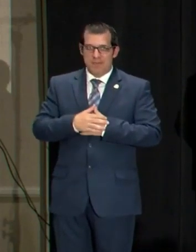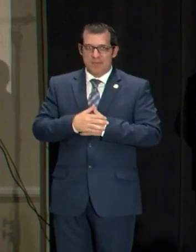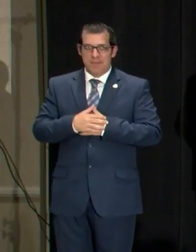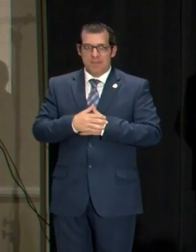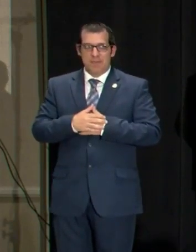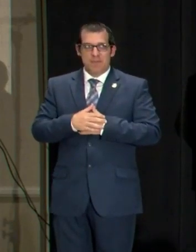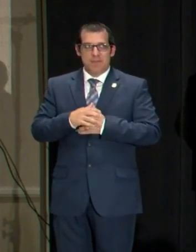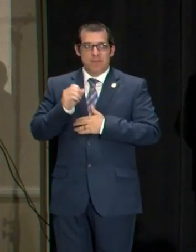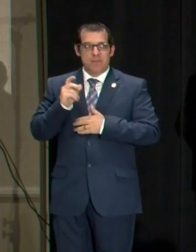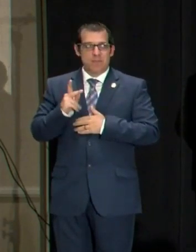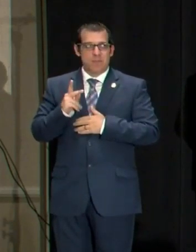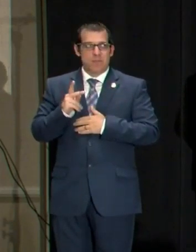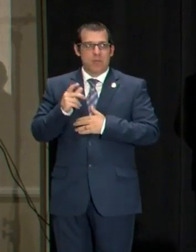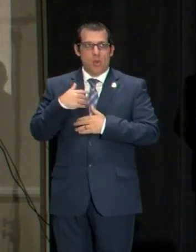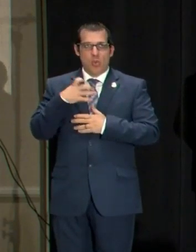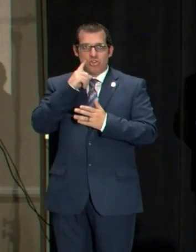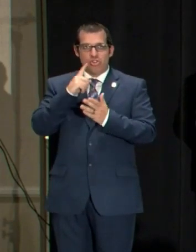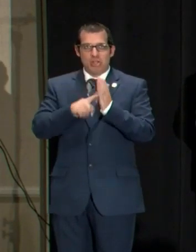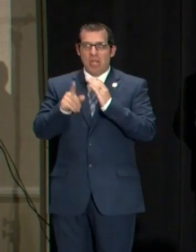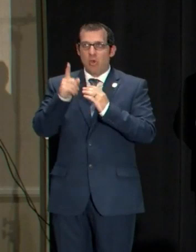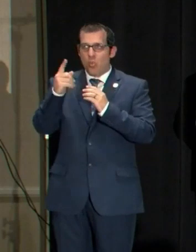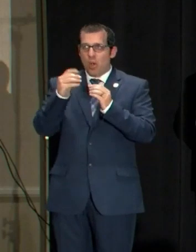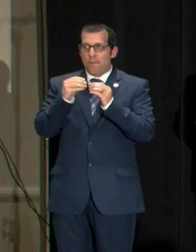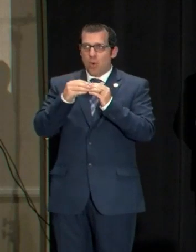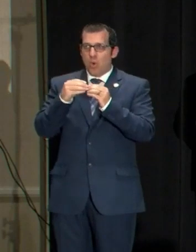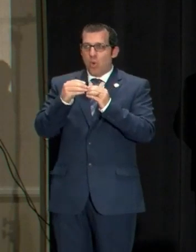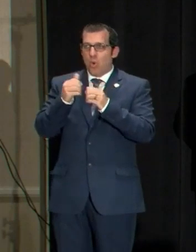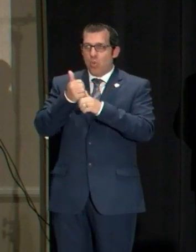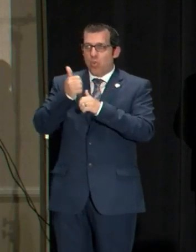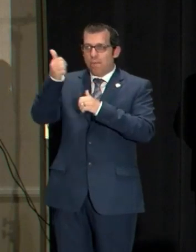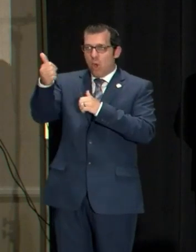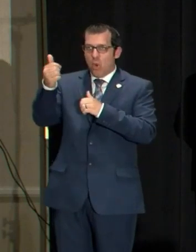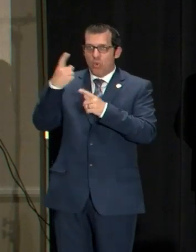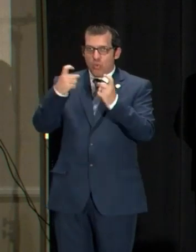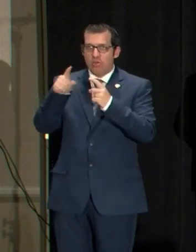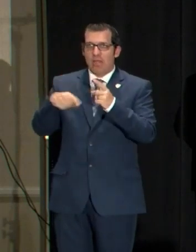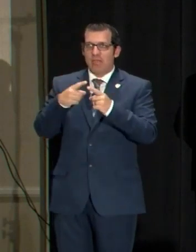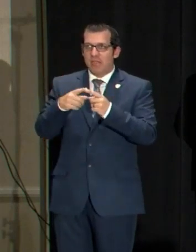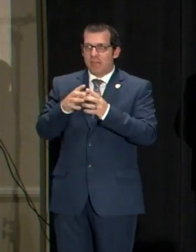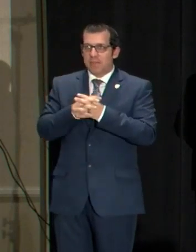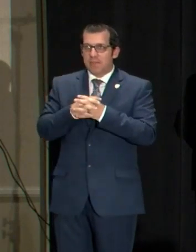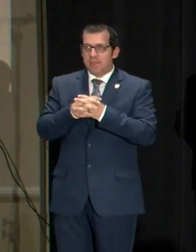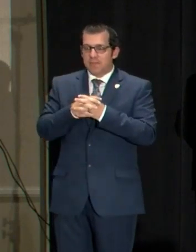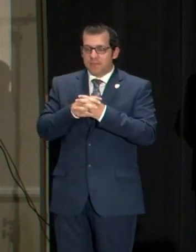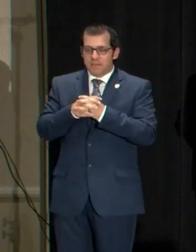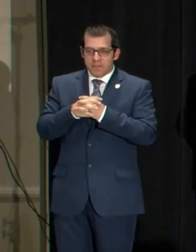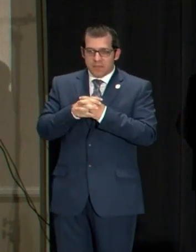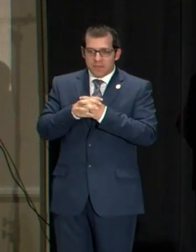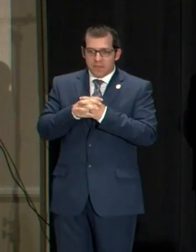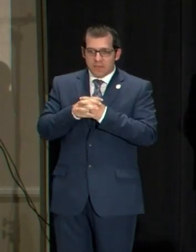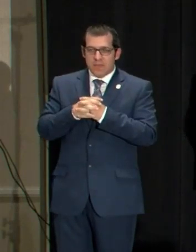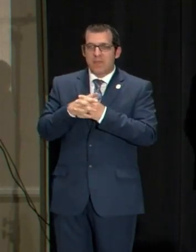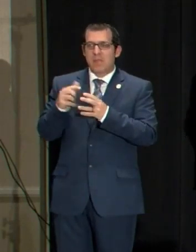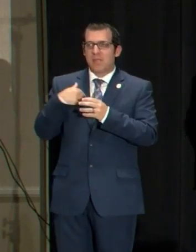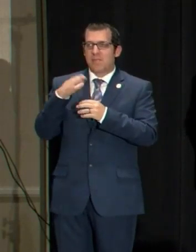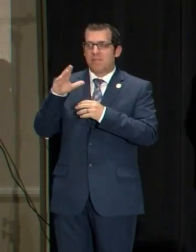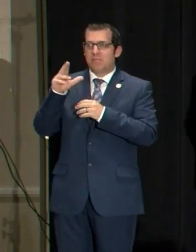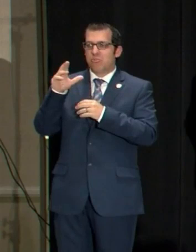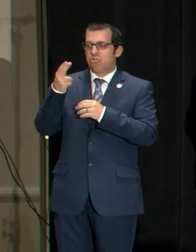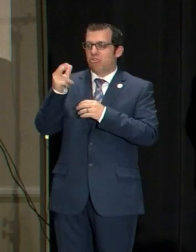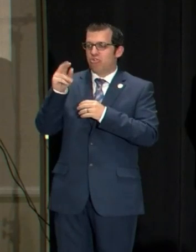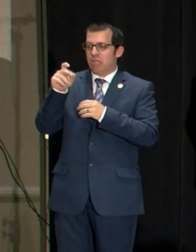All right, I want to check to see if there's one more question remotely, and then we'll Yes, this is Alex with Channel 7. All